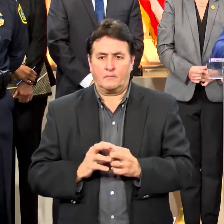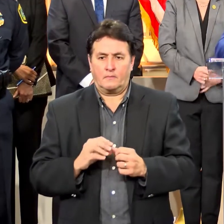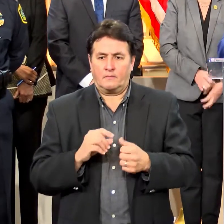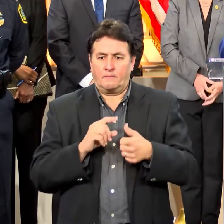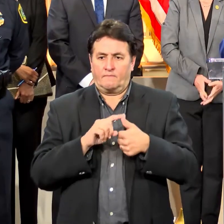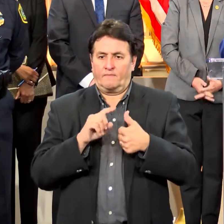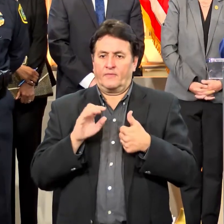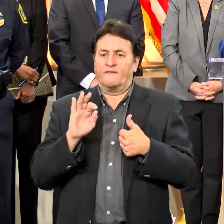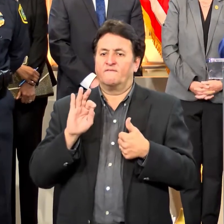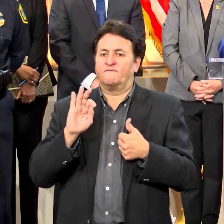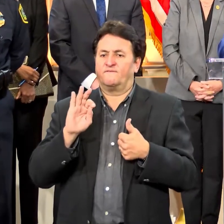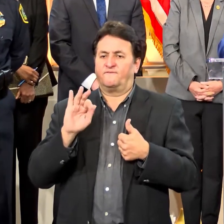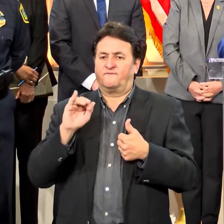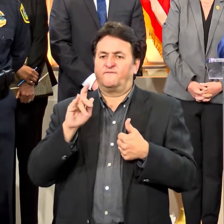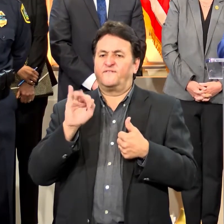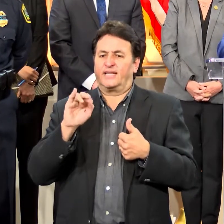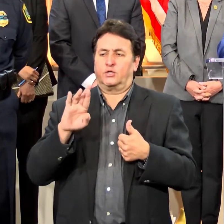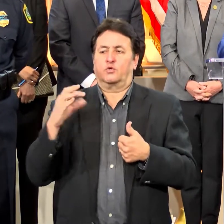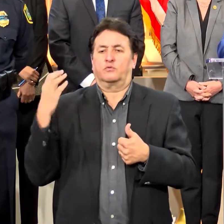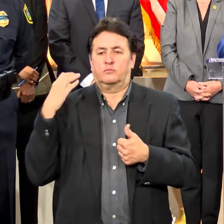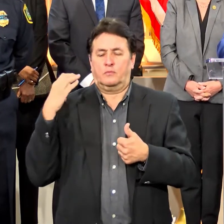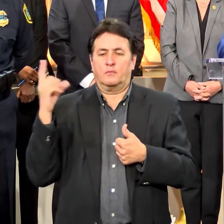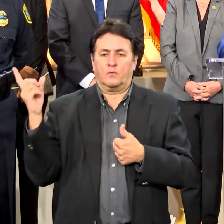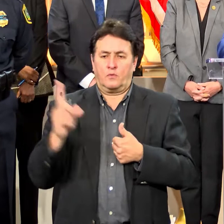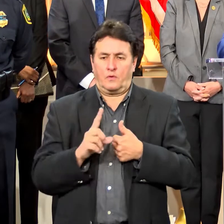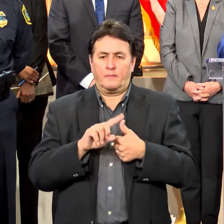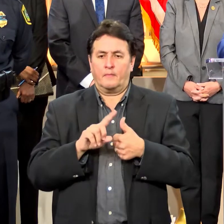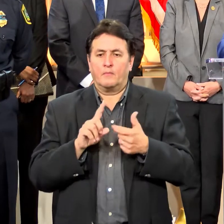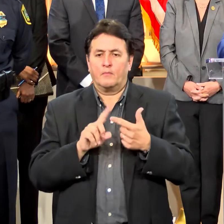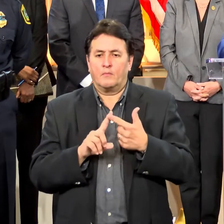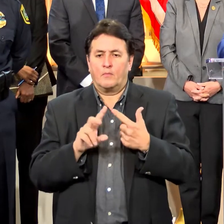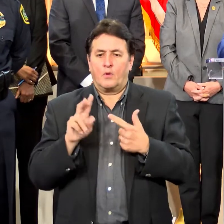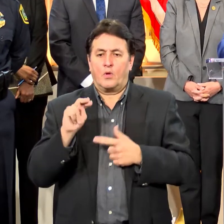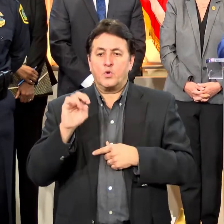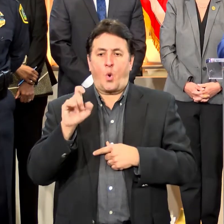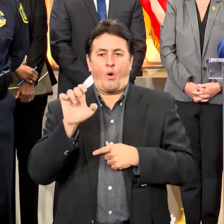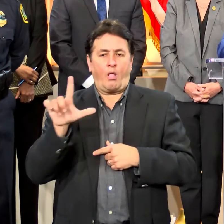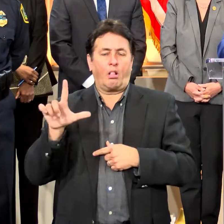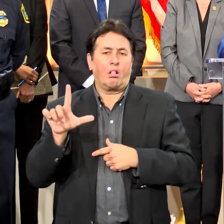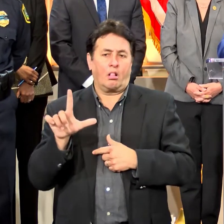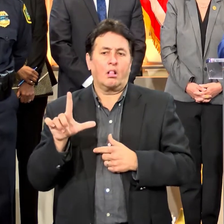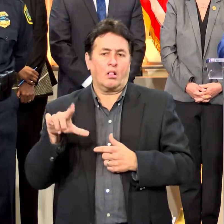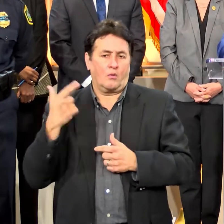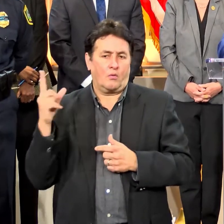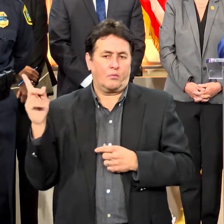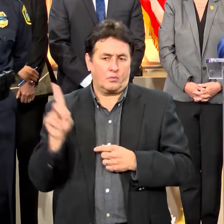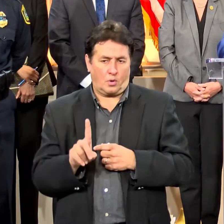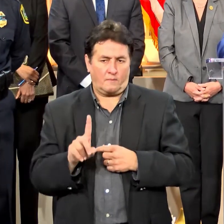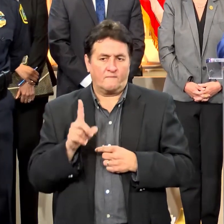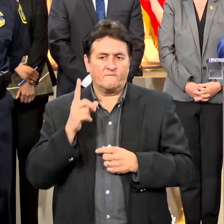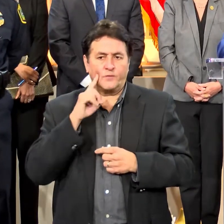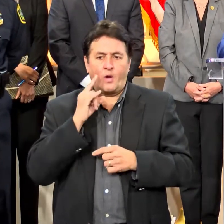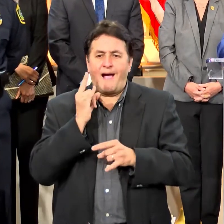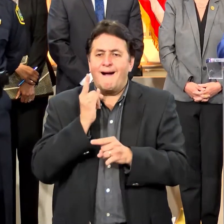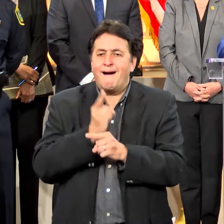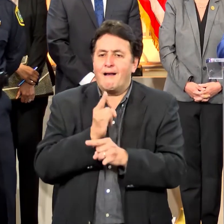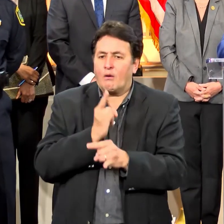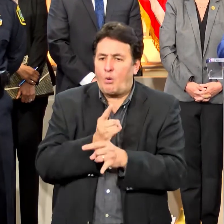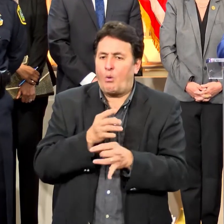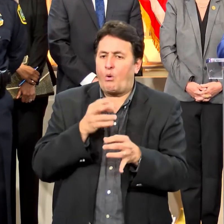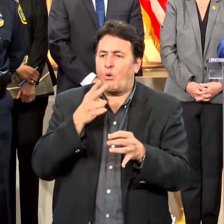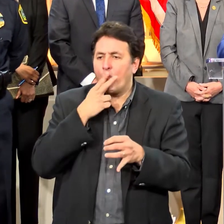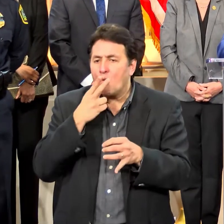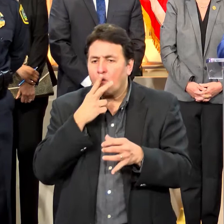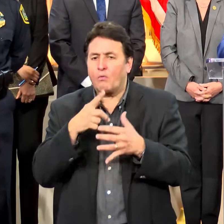Police Department, Noel Rangel of the Alcohol, Tobacco, and Firearms, Richard Kalodi